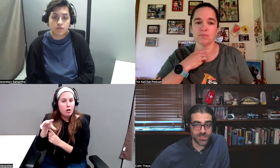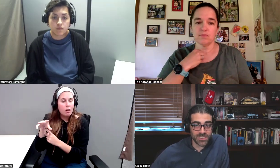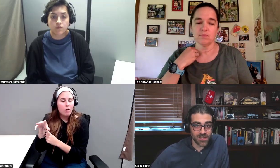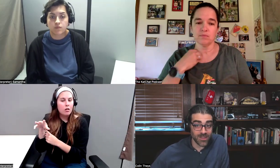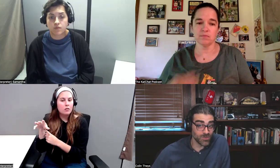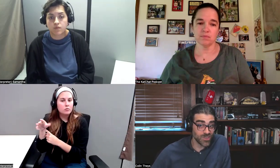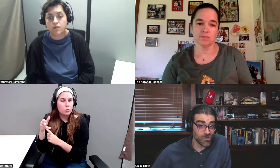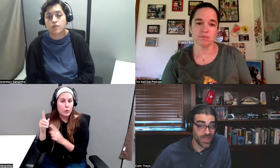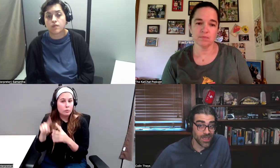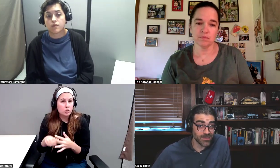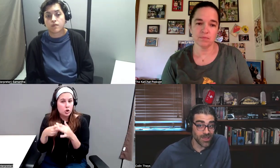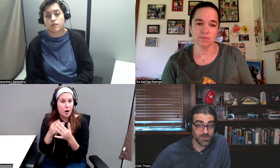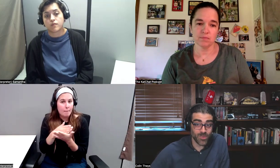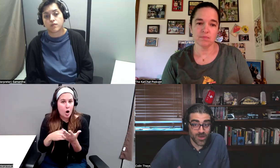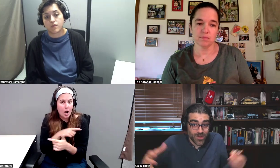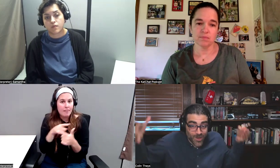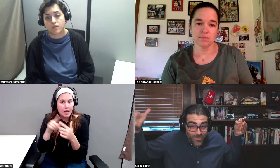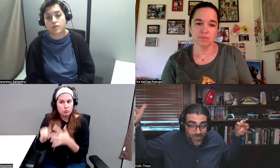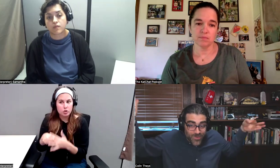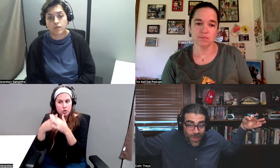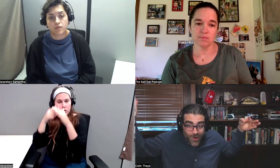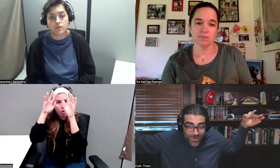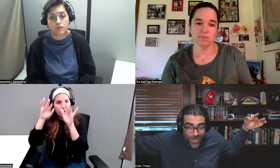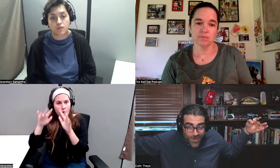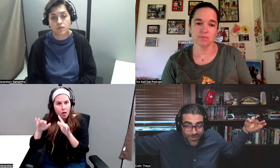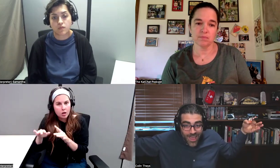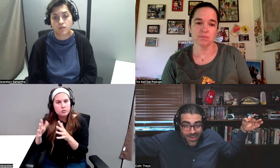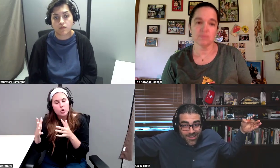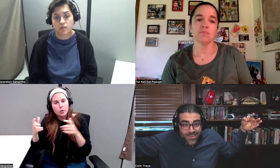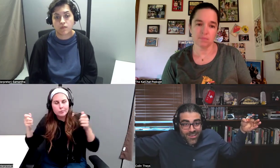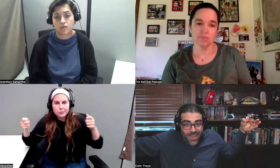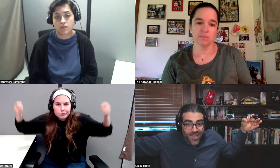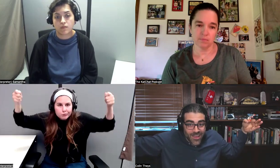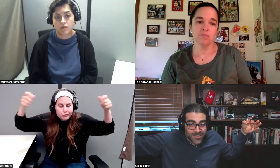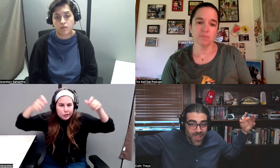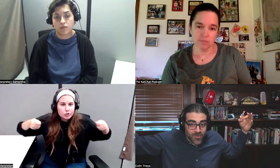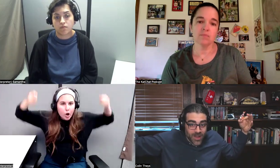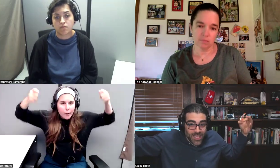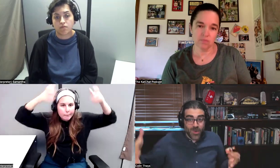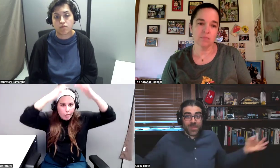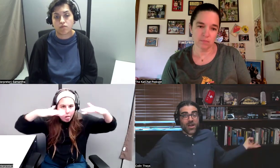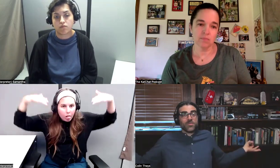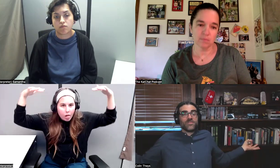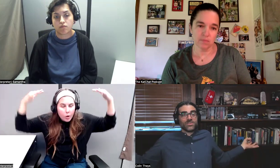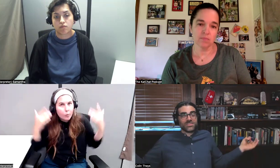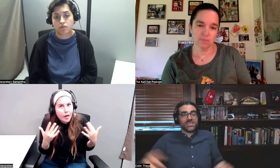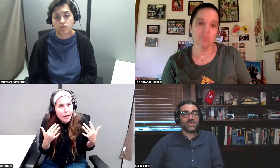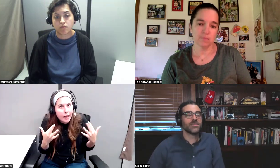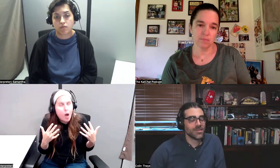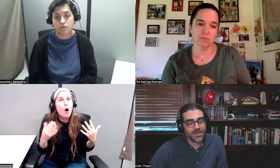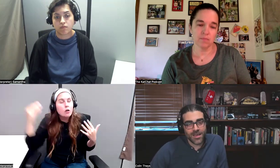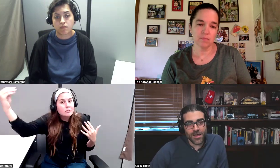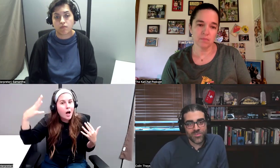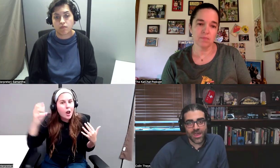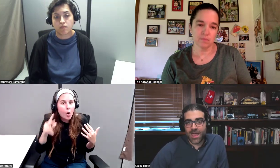would start a scene and then it would start raining, and then we put up a little square and we shot under that, and then it stopped raining. We went back out and we finished the